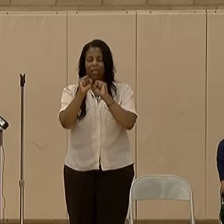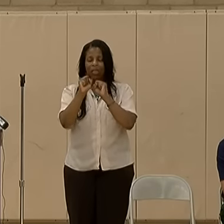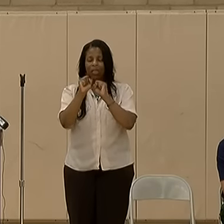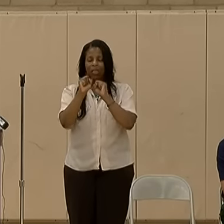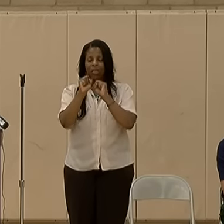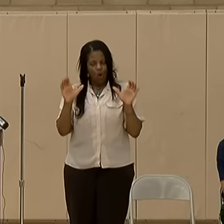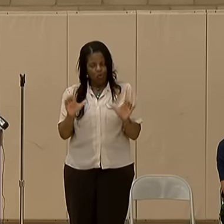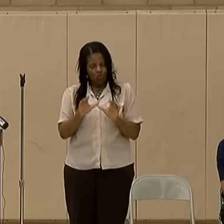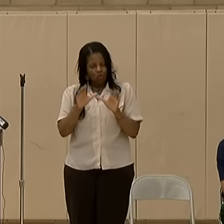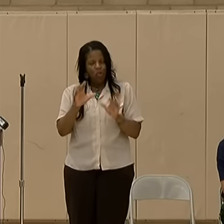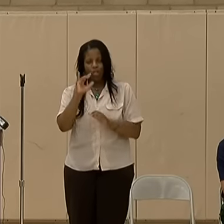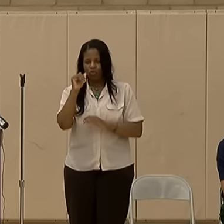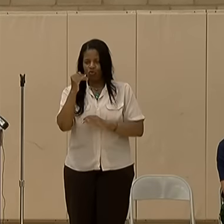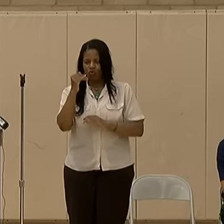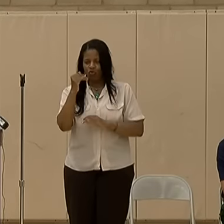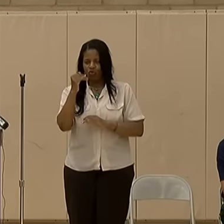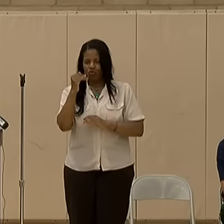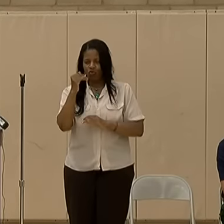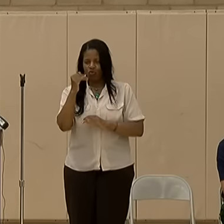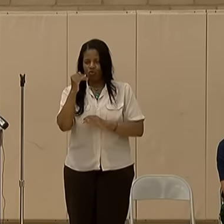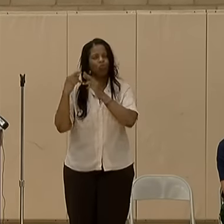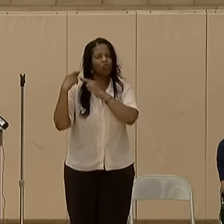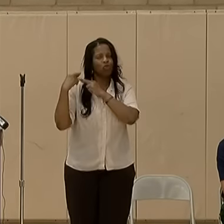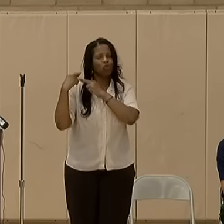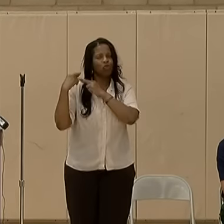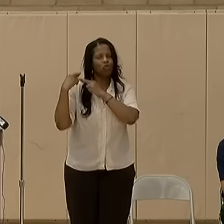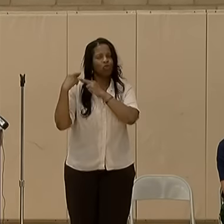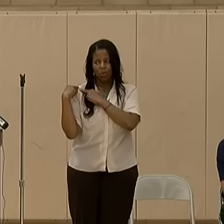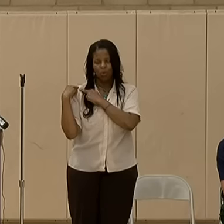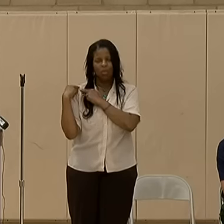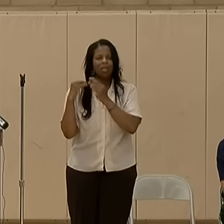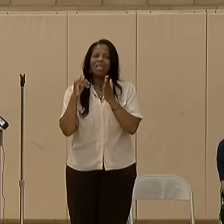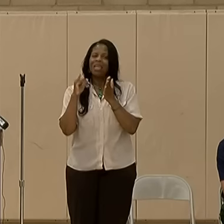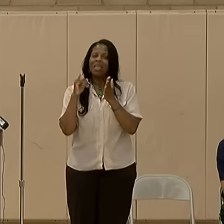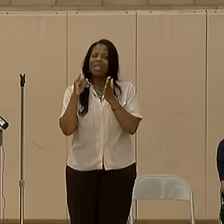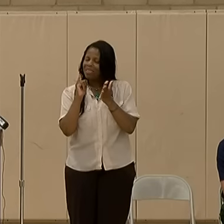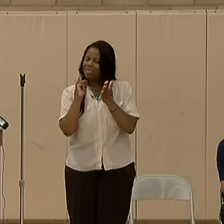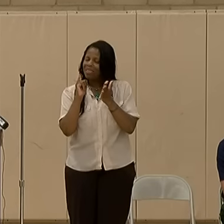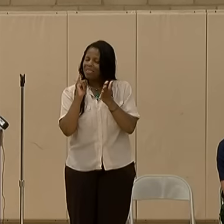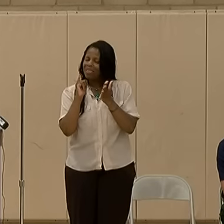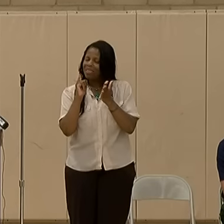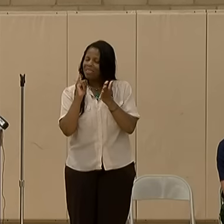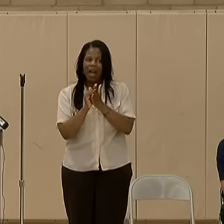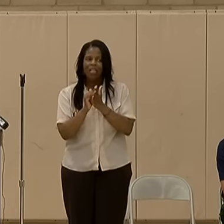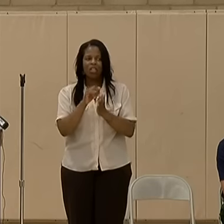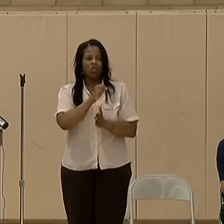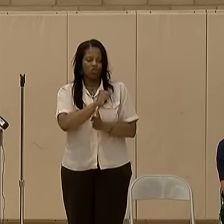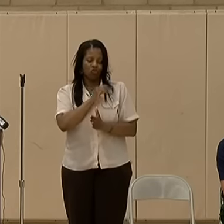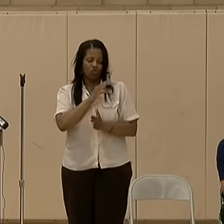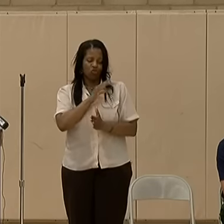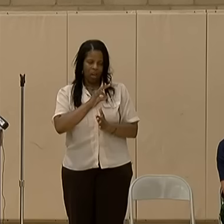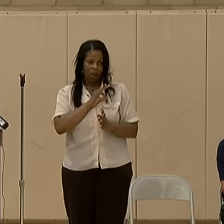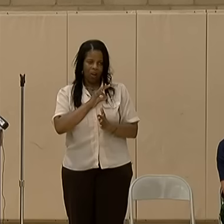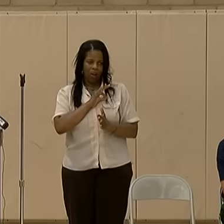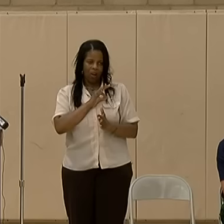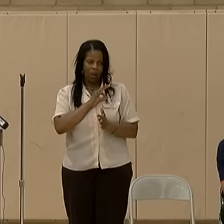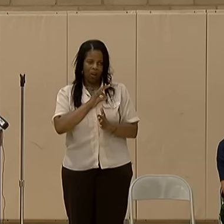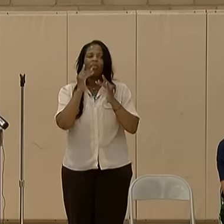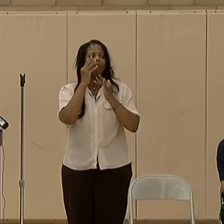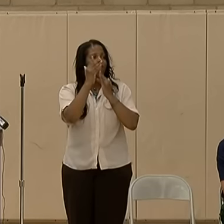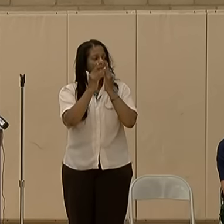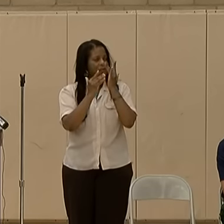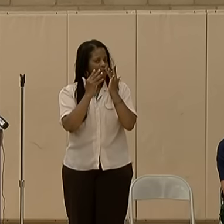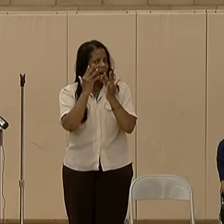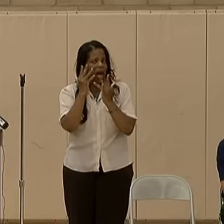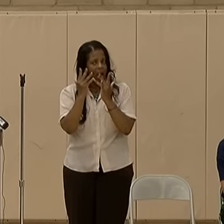a job that they're tasked with. So it's not them that's keeping you out of your homes, it's the fire that's keeping you out of your homes.